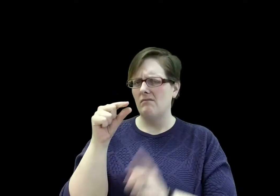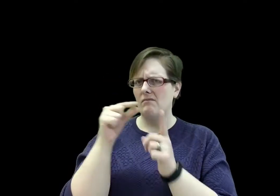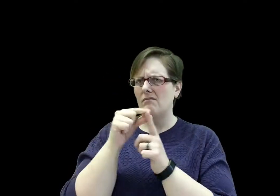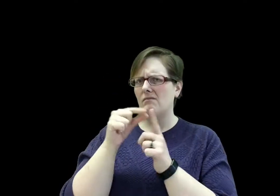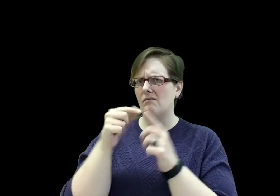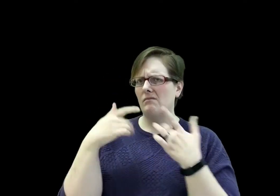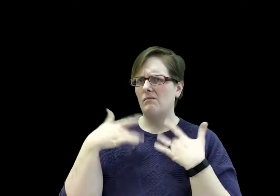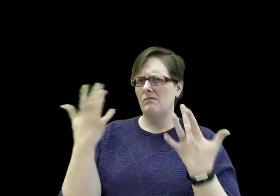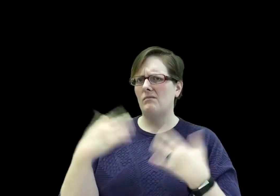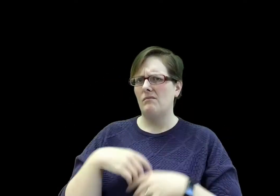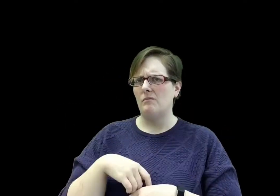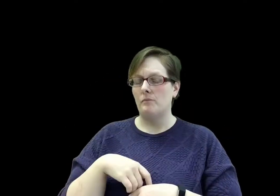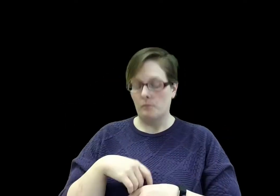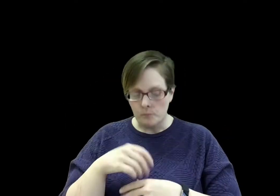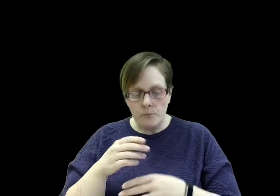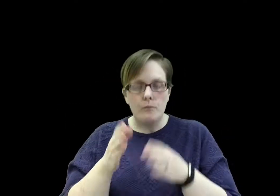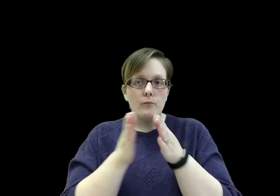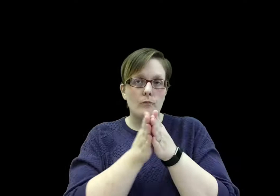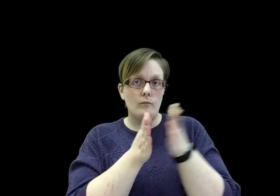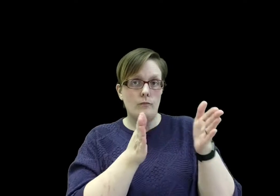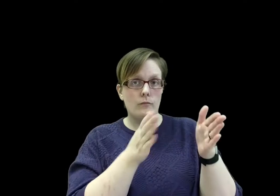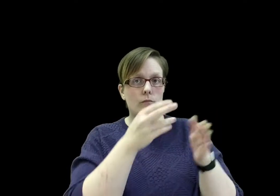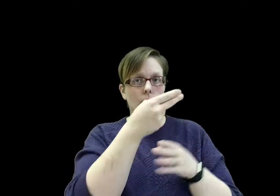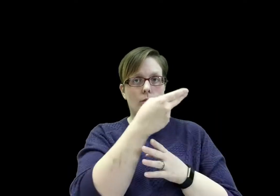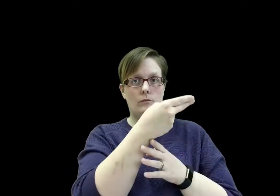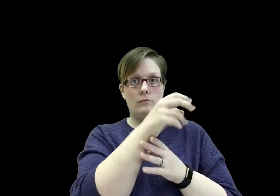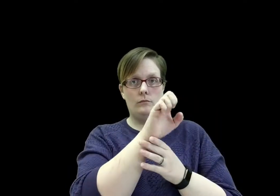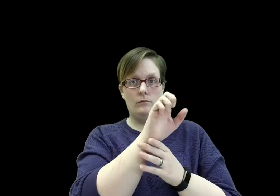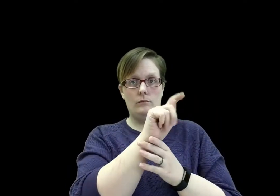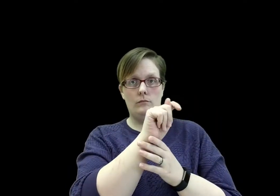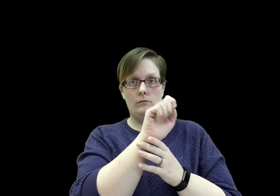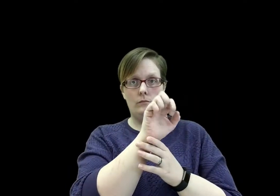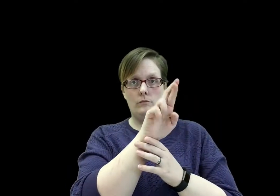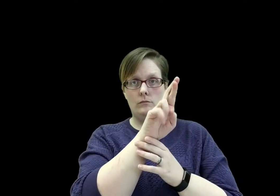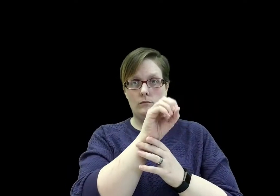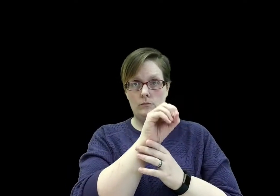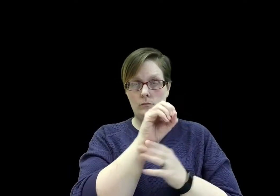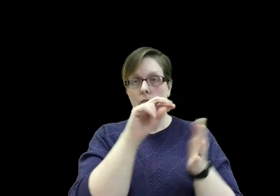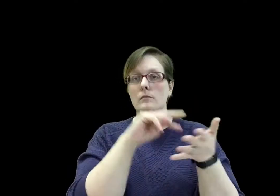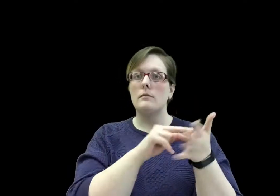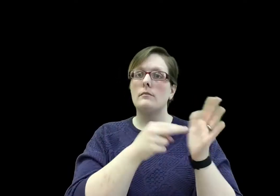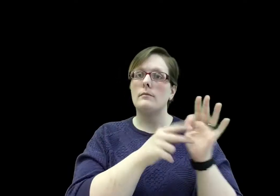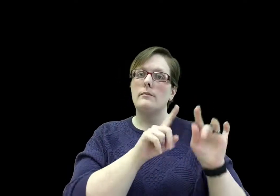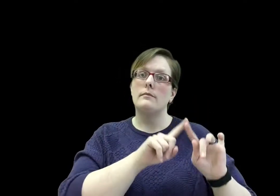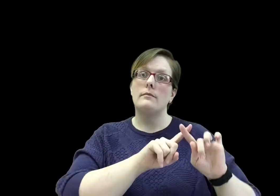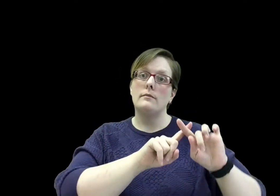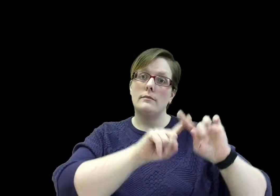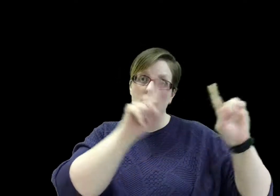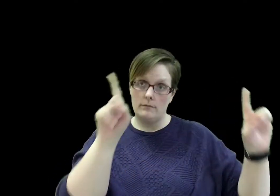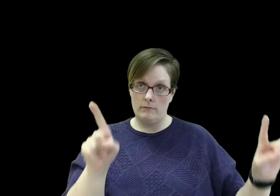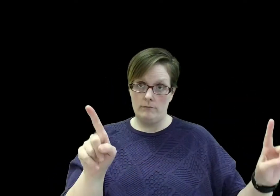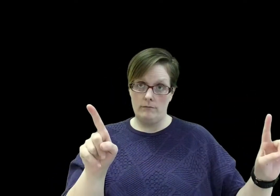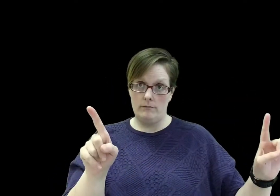What does that word mean? Well, let's break it apart. Hetero means